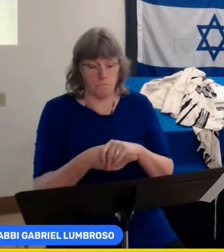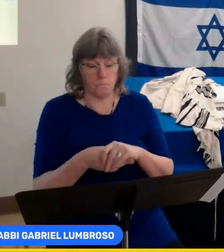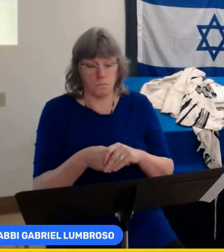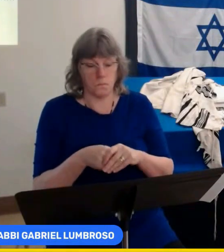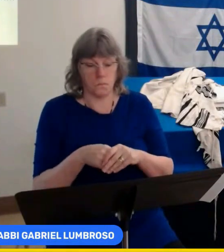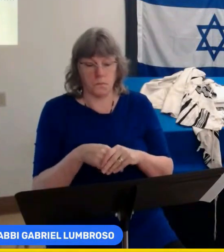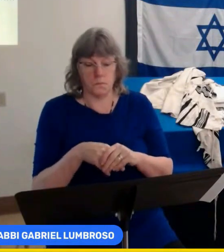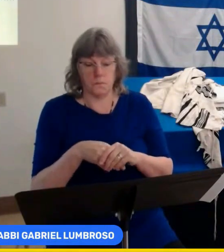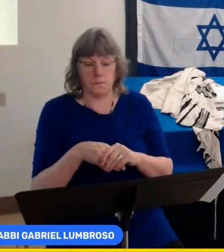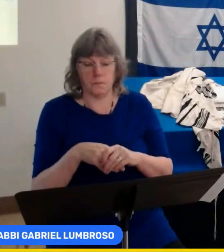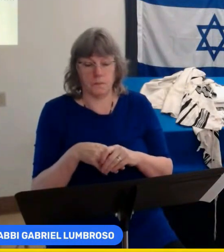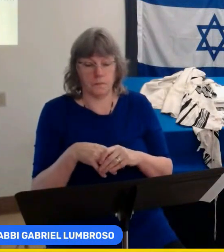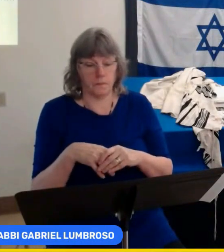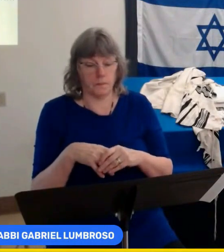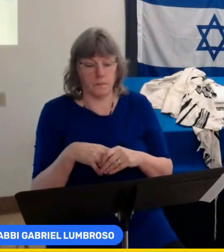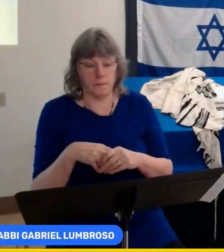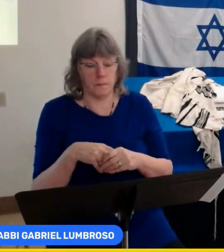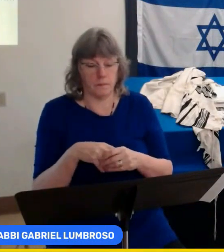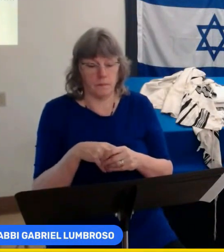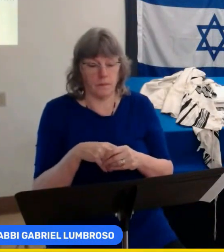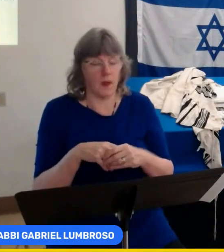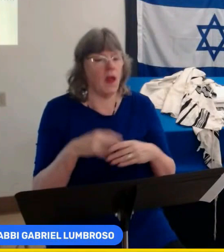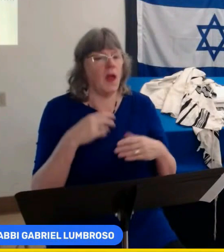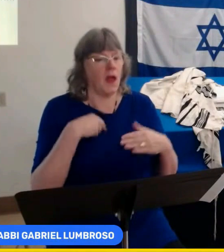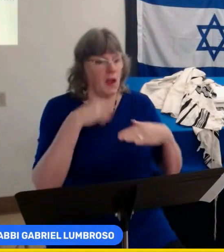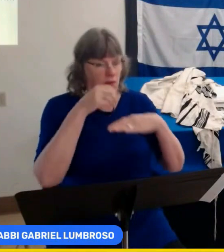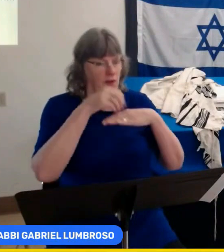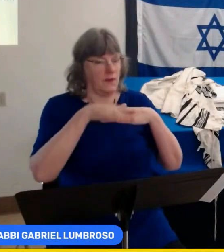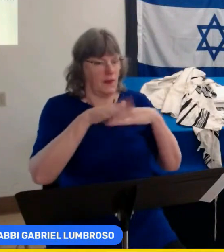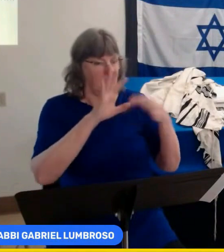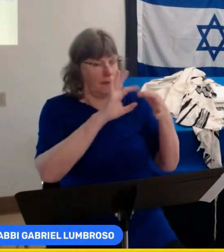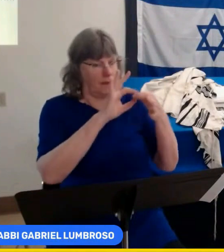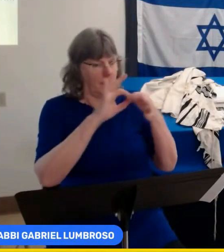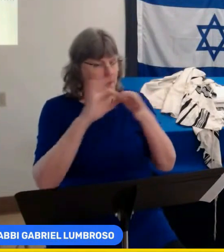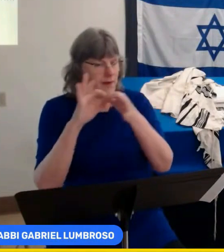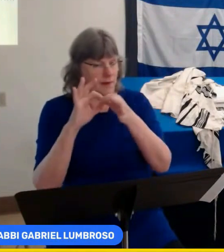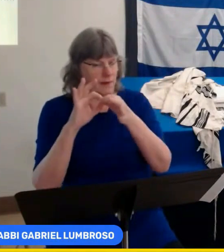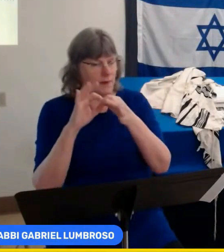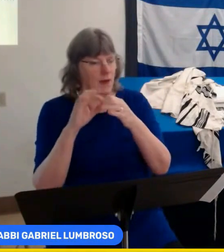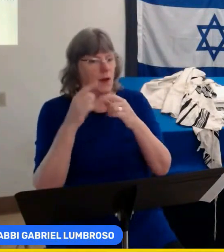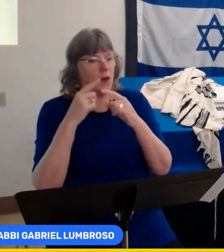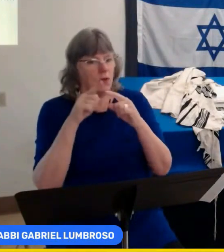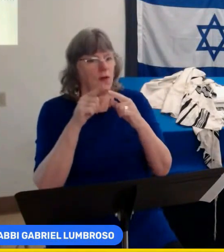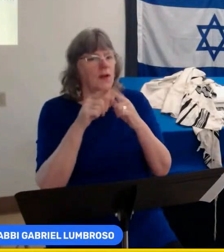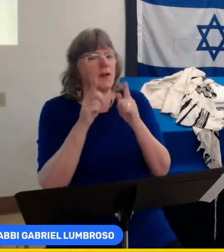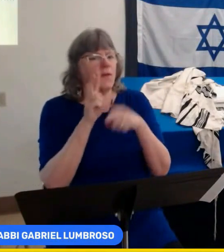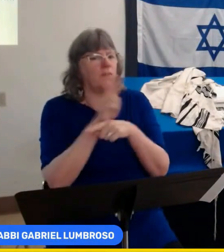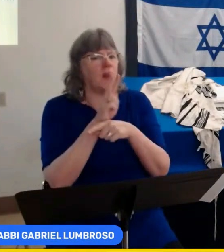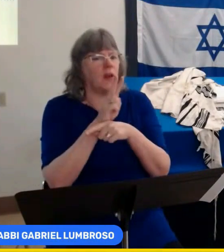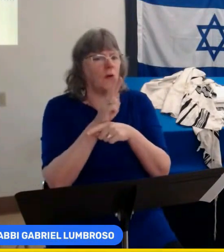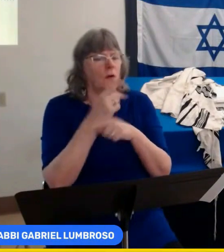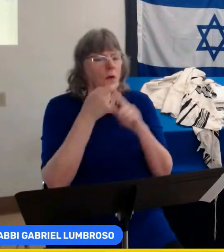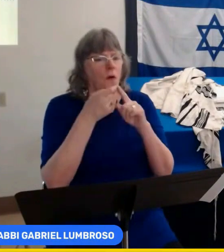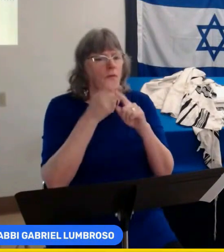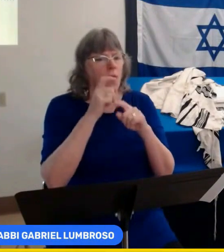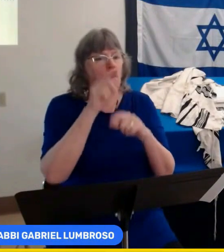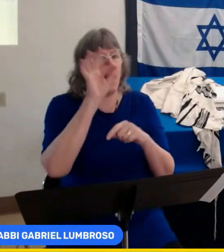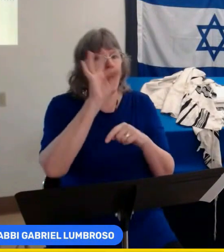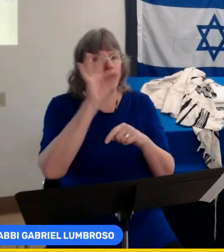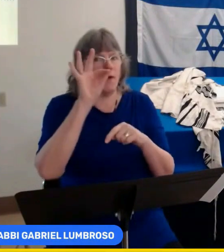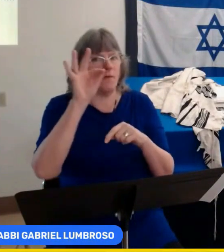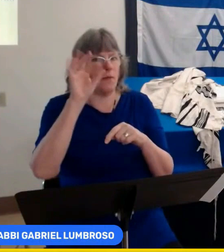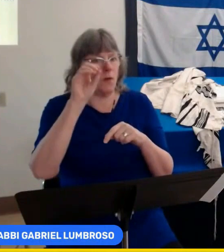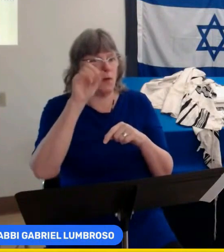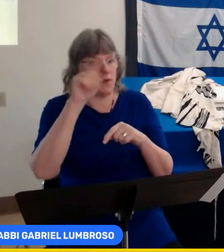and I'll send a link to a little half an hour video from First Fruit of Zion that gives you